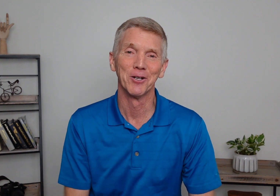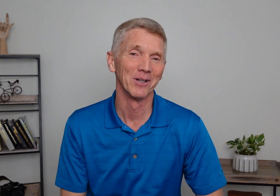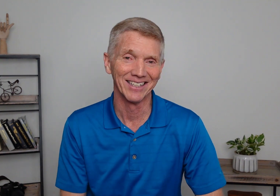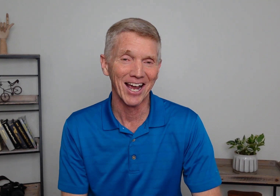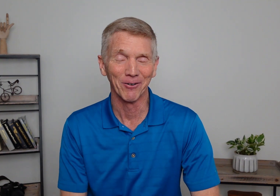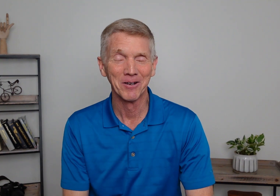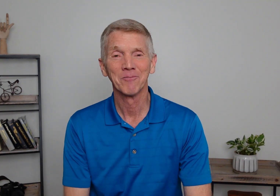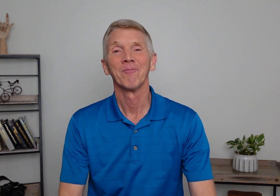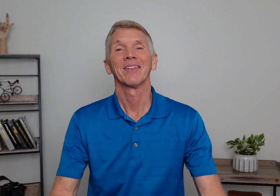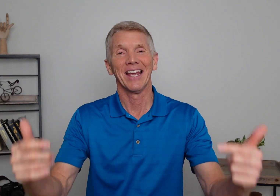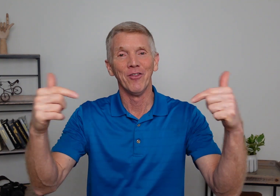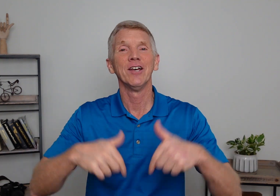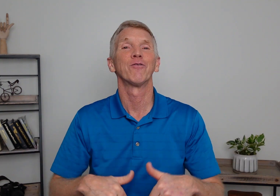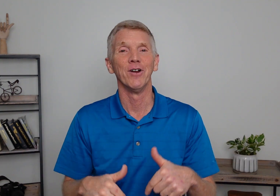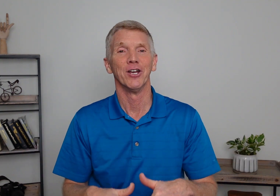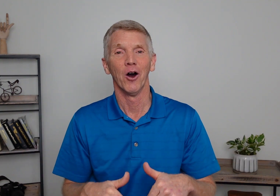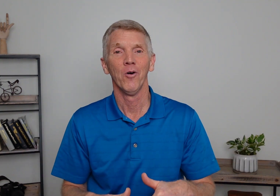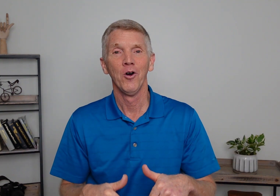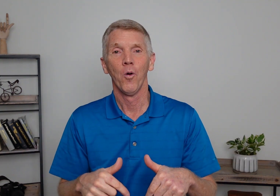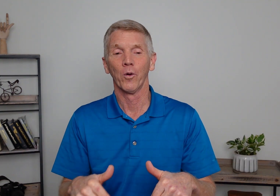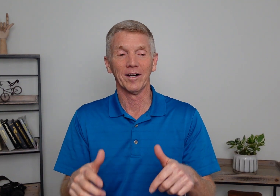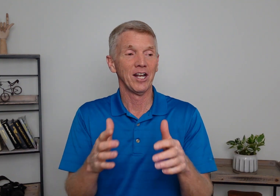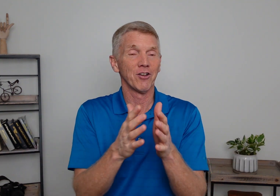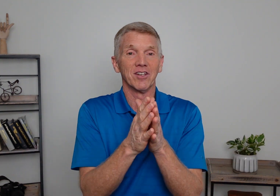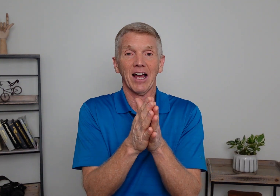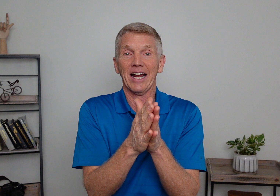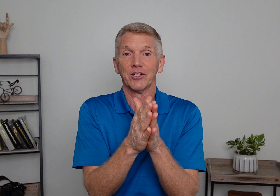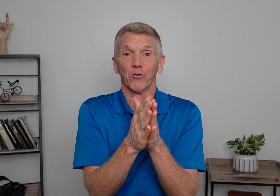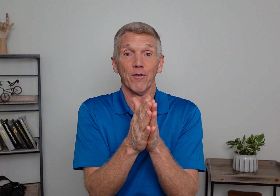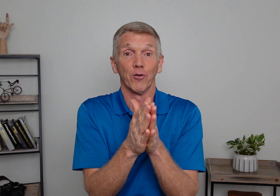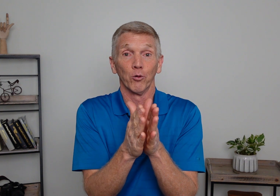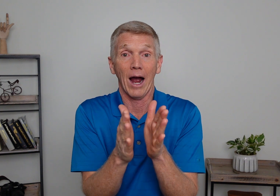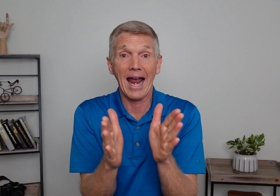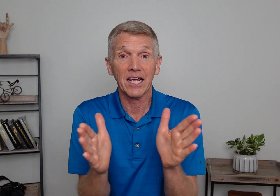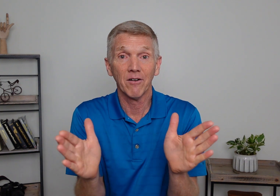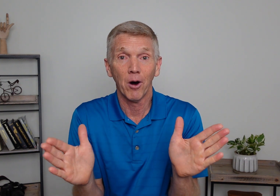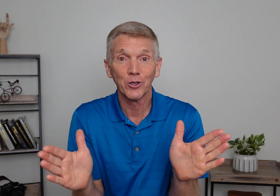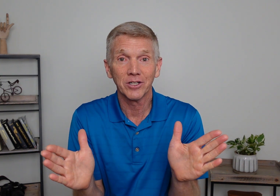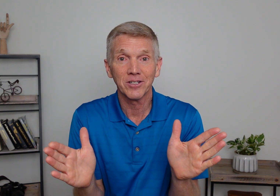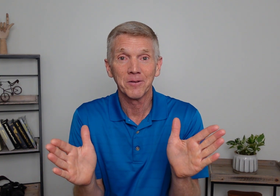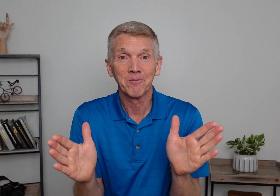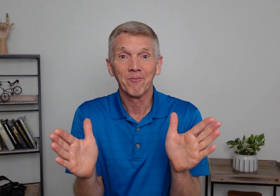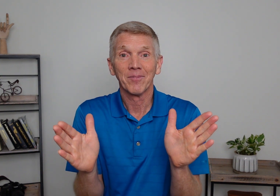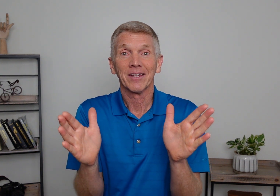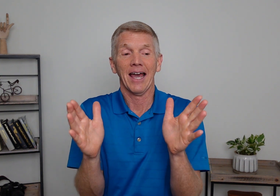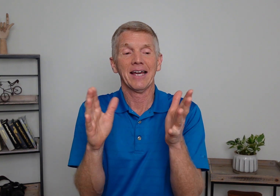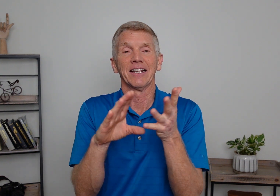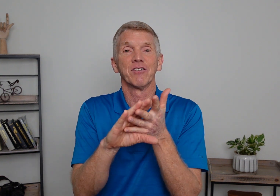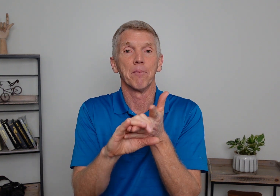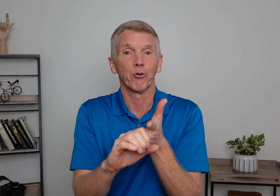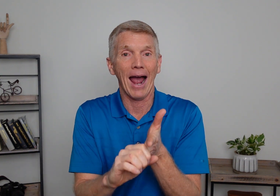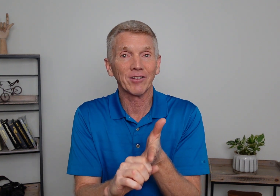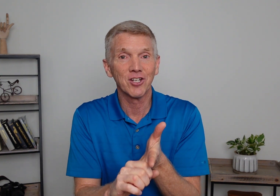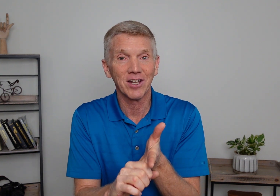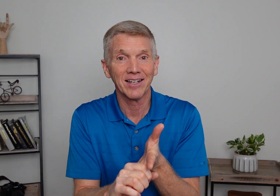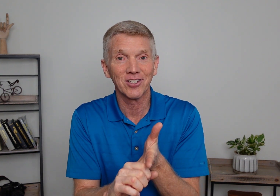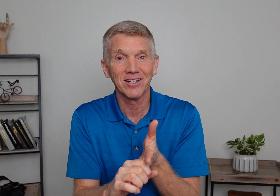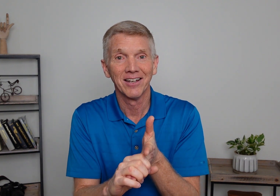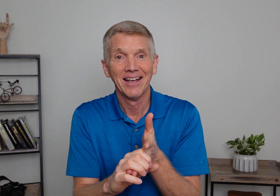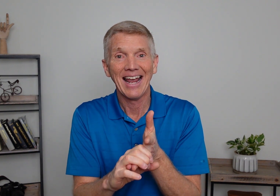really angry. In this video, we're going to teach you the signs for a variety of emotions. Okay, going to give you some practice sentences. And